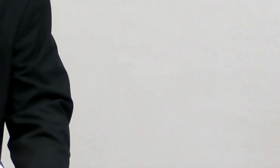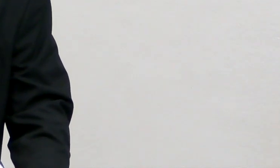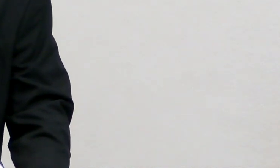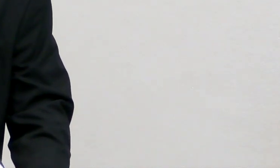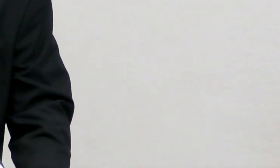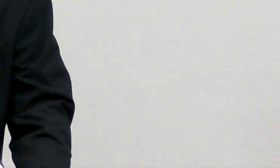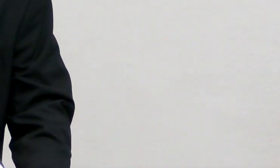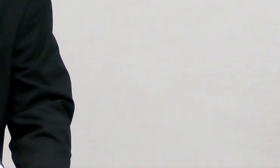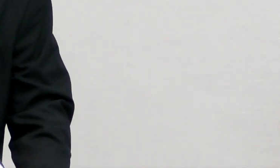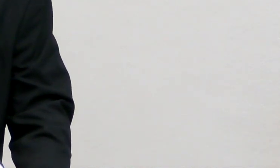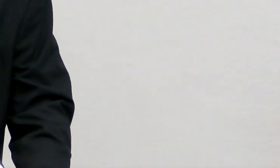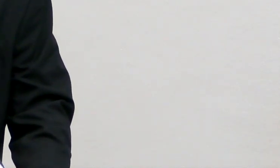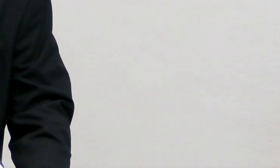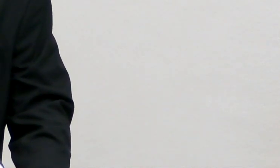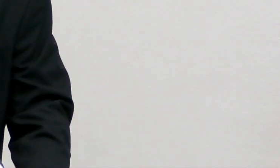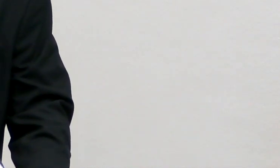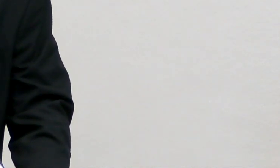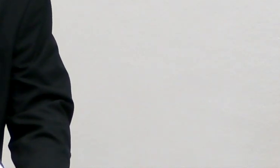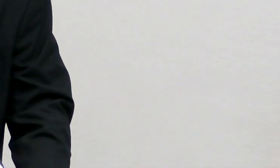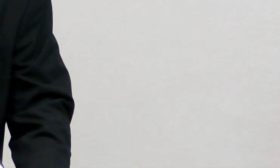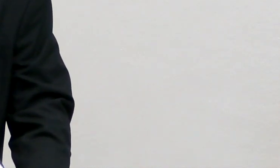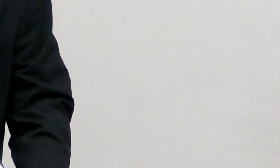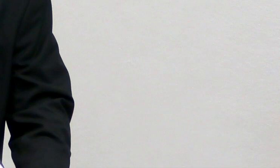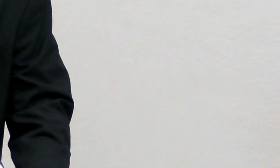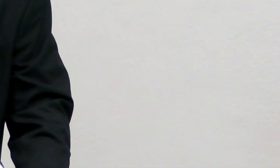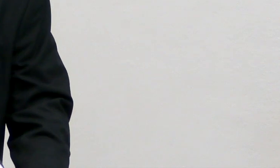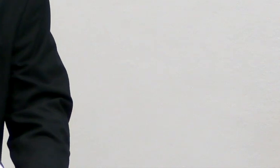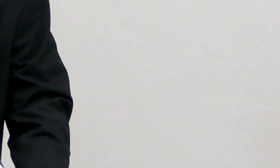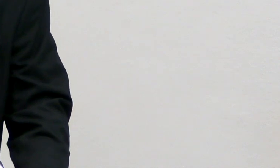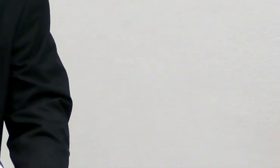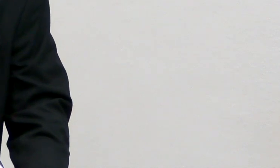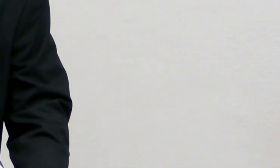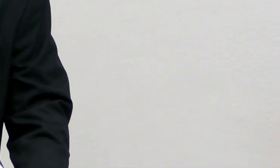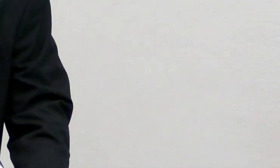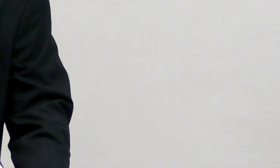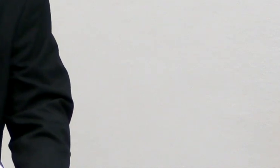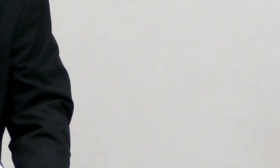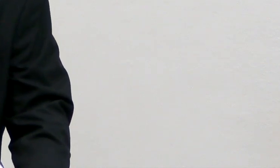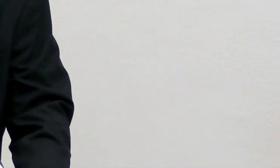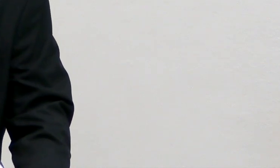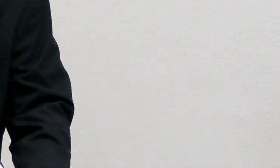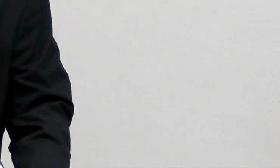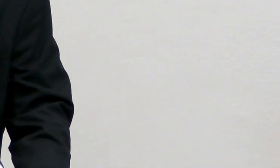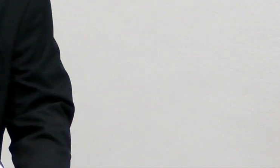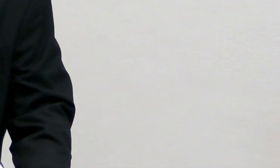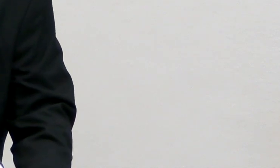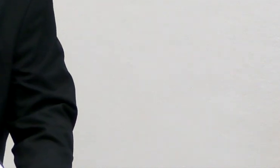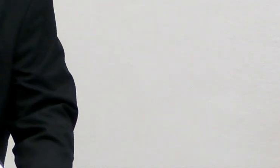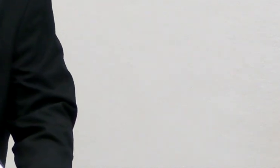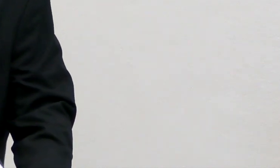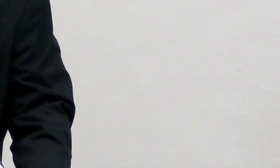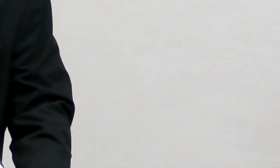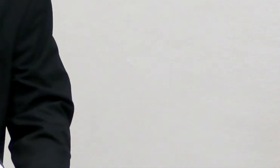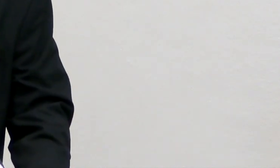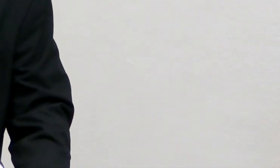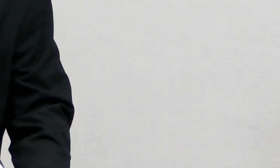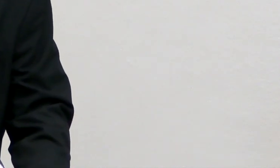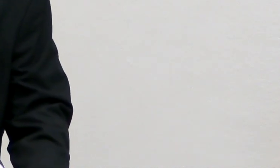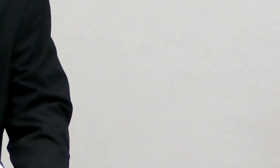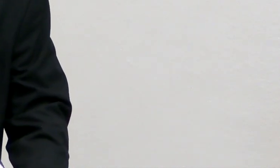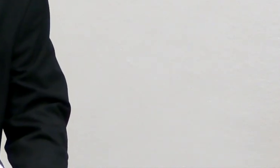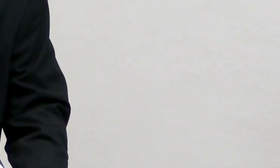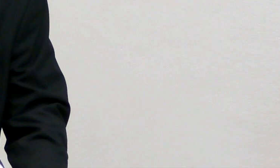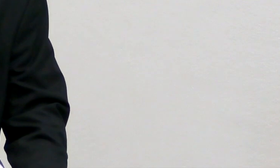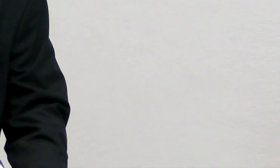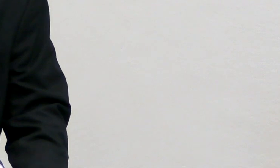first time is with the Cook County Assessor. The second time is with the Cook County Board of Review. And that is who is here today is the